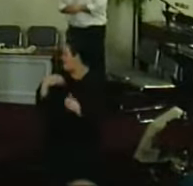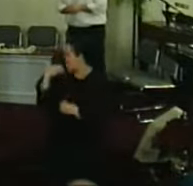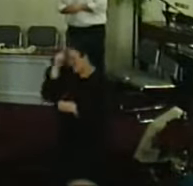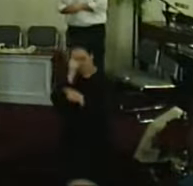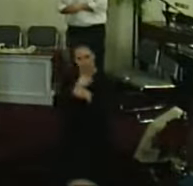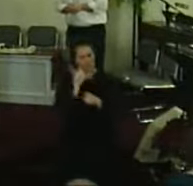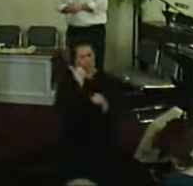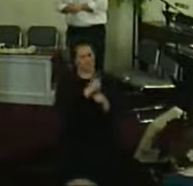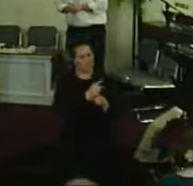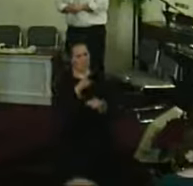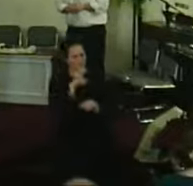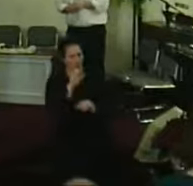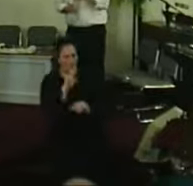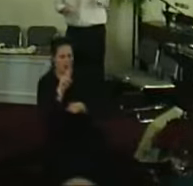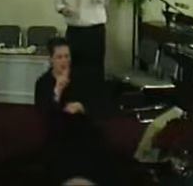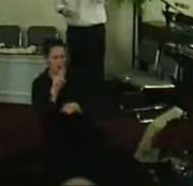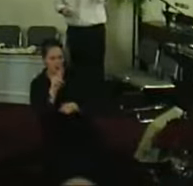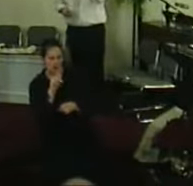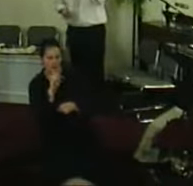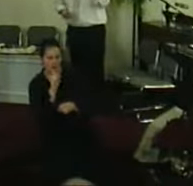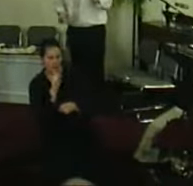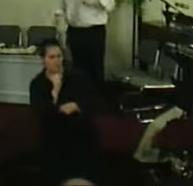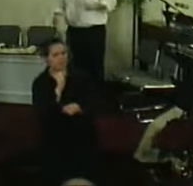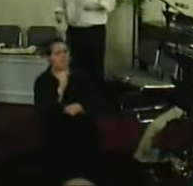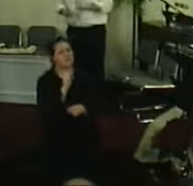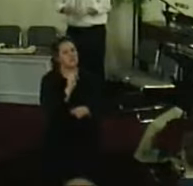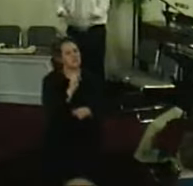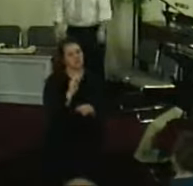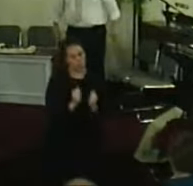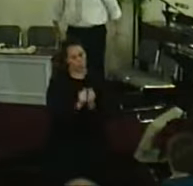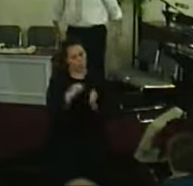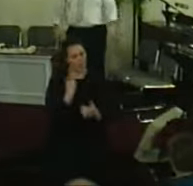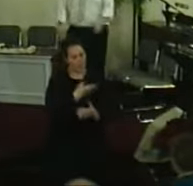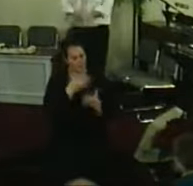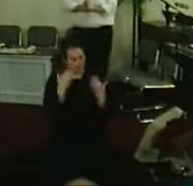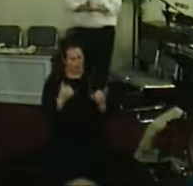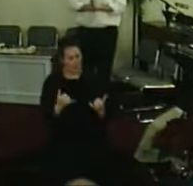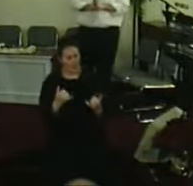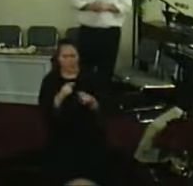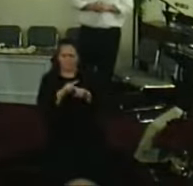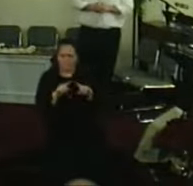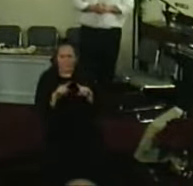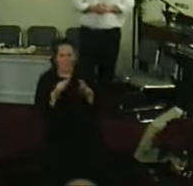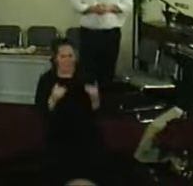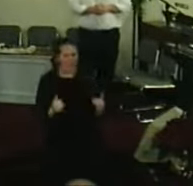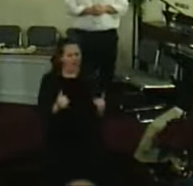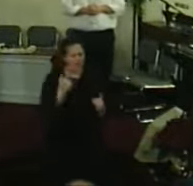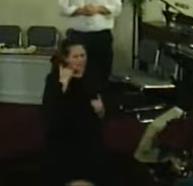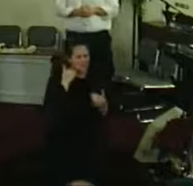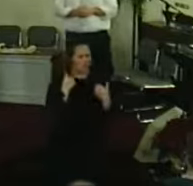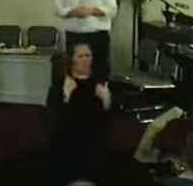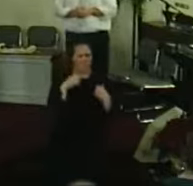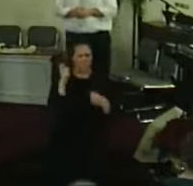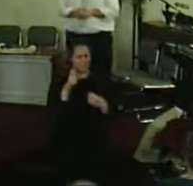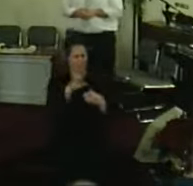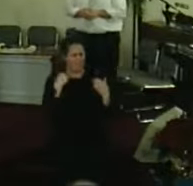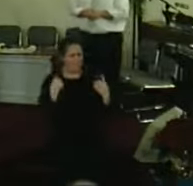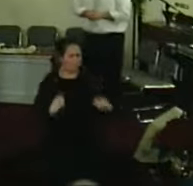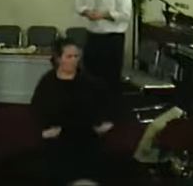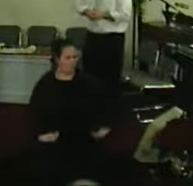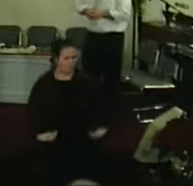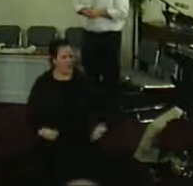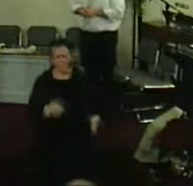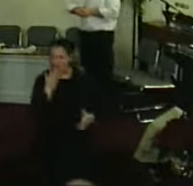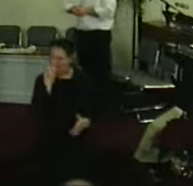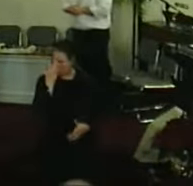service. But if there's someone here today and you're in pain, you're sick, or you got a situation you want to be anointed and pray over, we ask you to come to the front at this